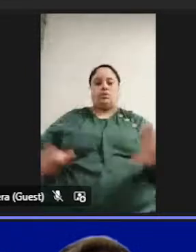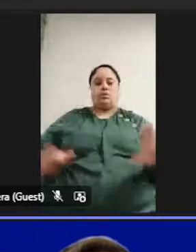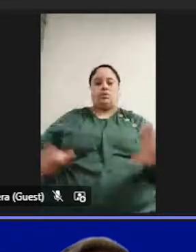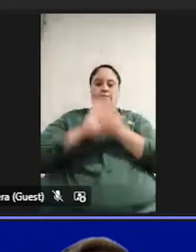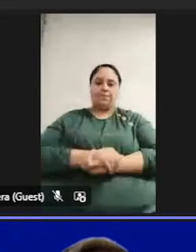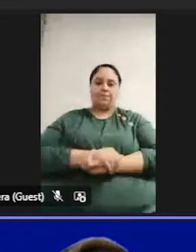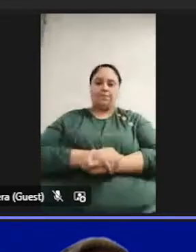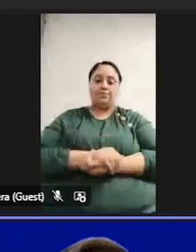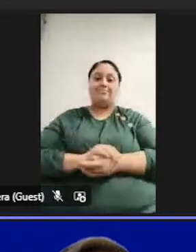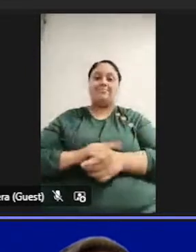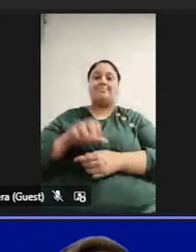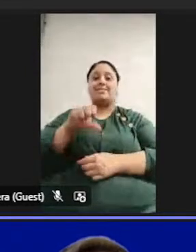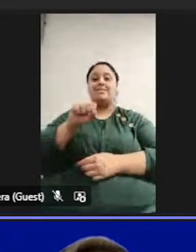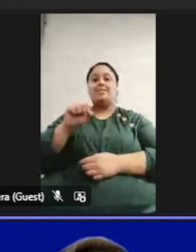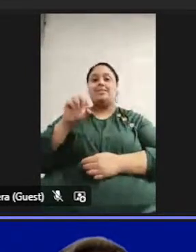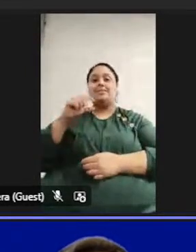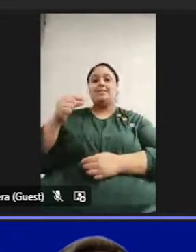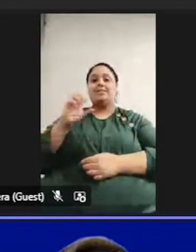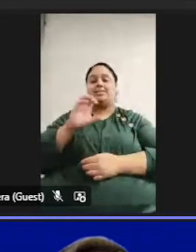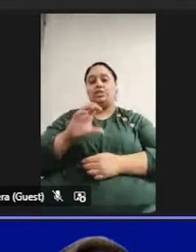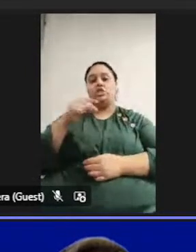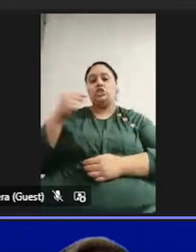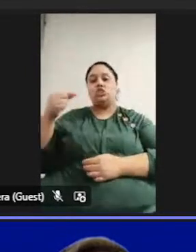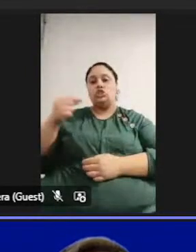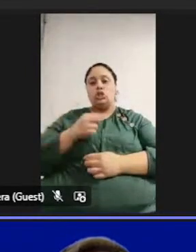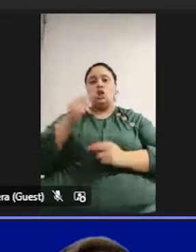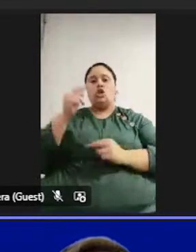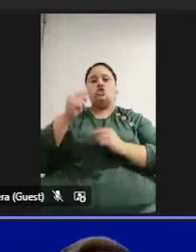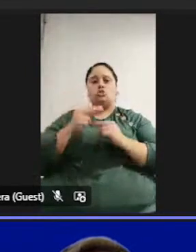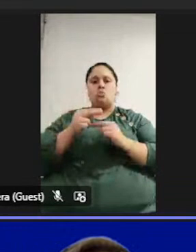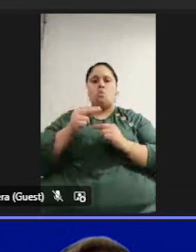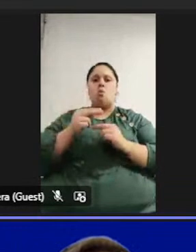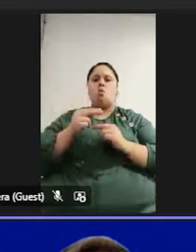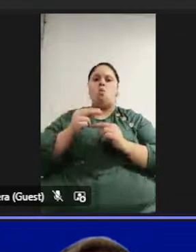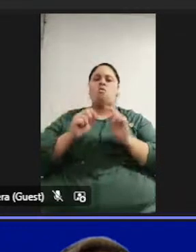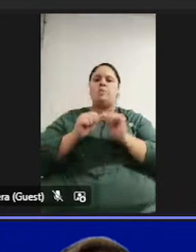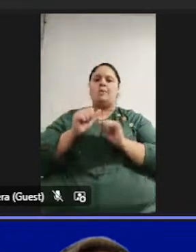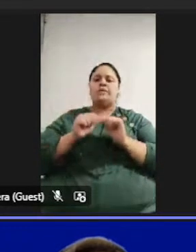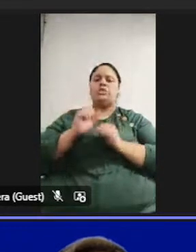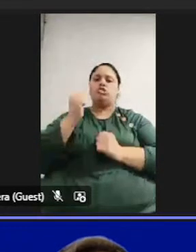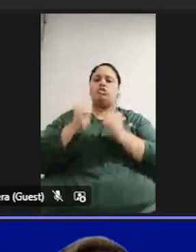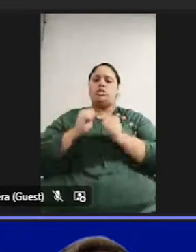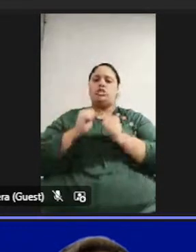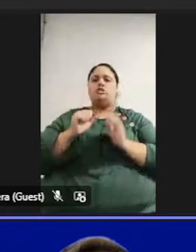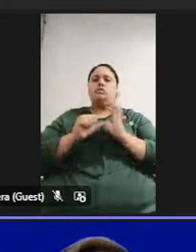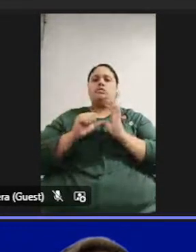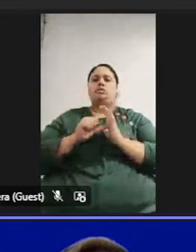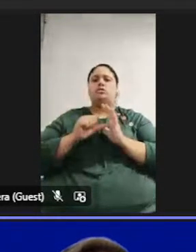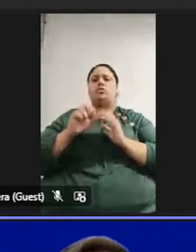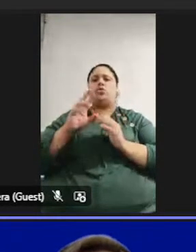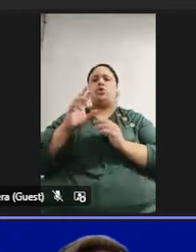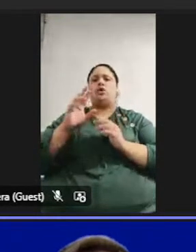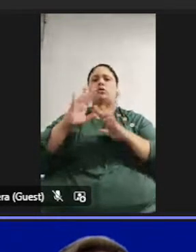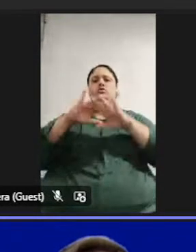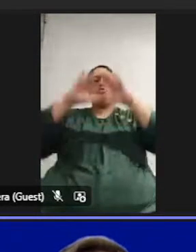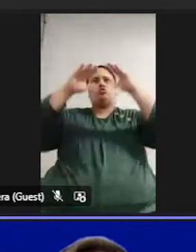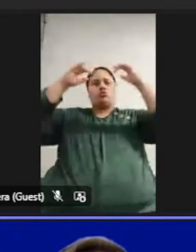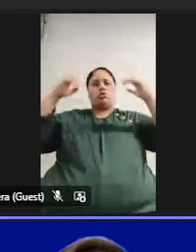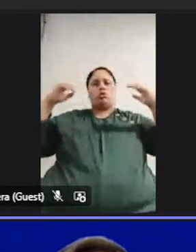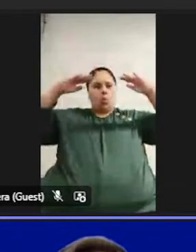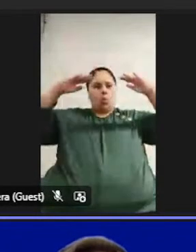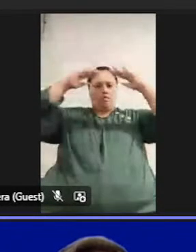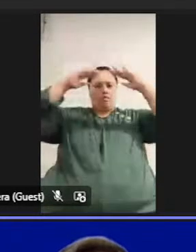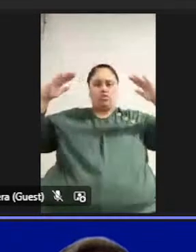SSEG, so this is small-scale embedded generation, essentially rooftop PV or rooftop solar panels. 24 of